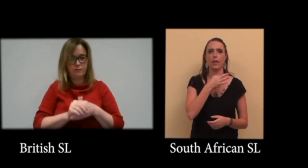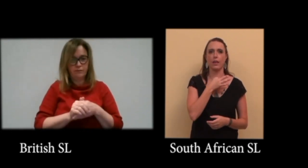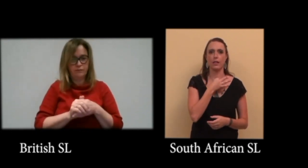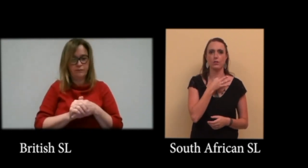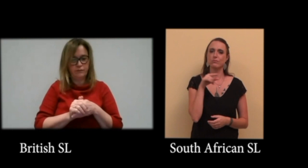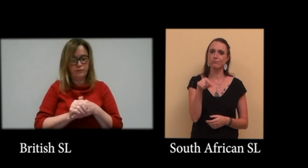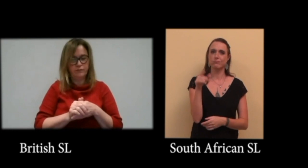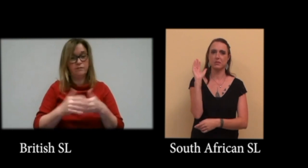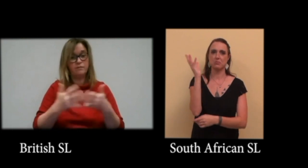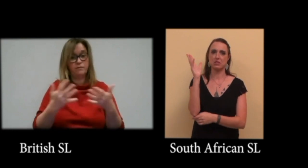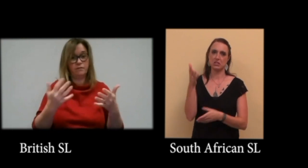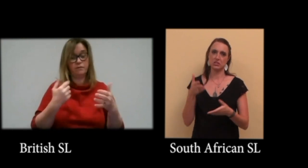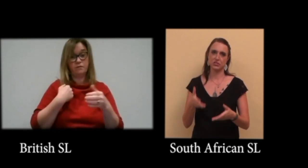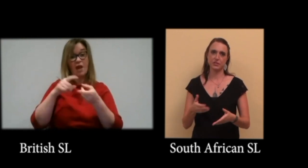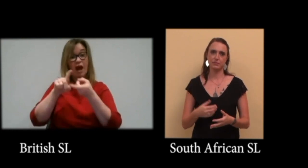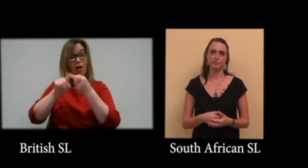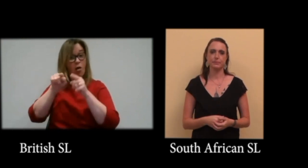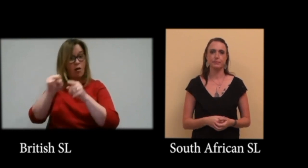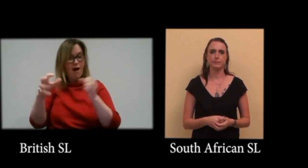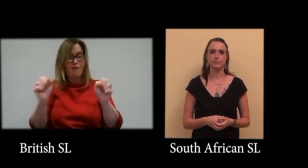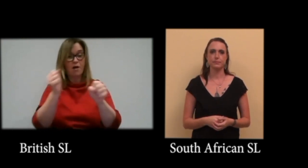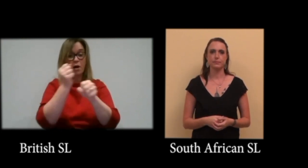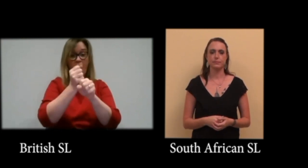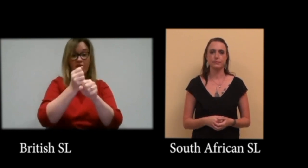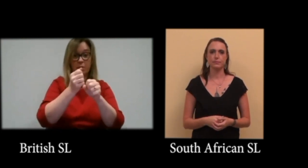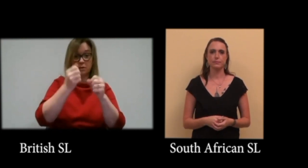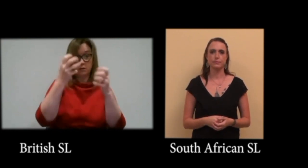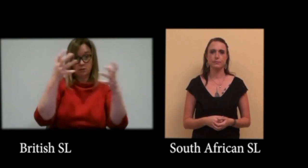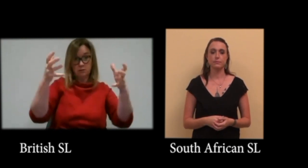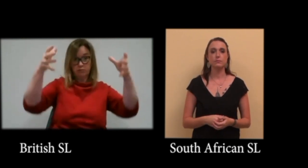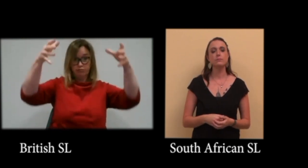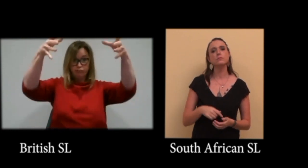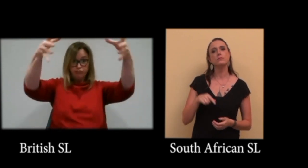So I'm going to focus on England for the presentation tonight.